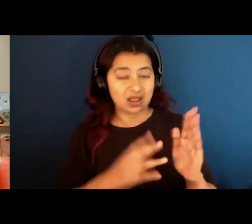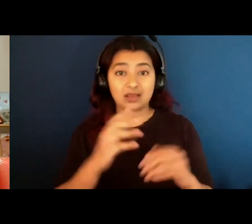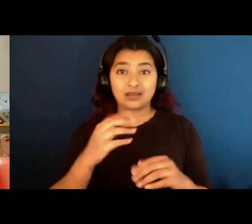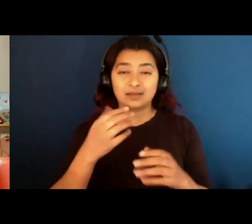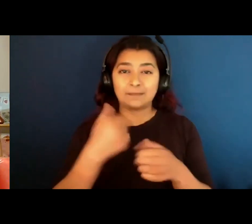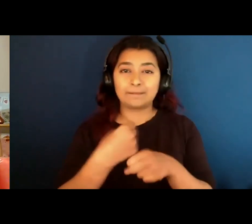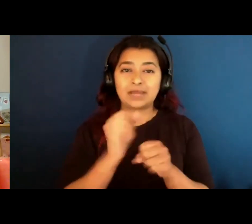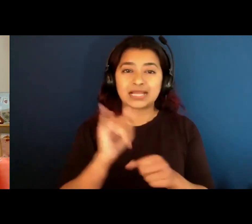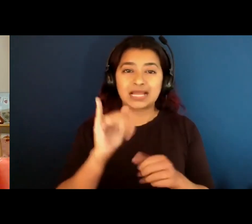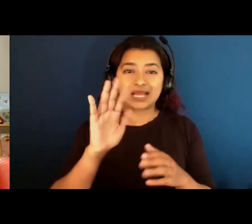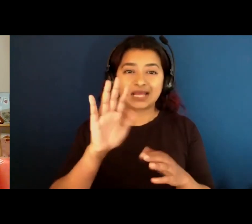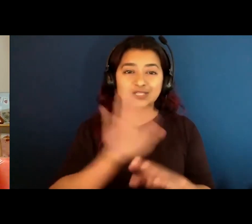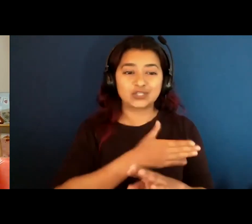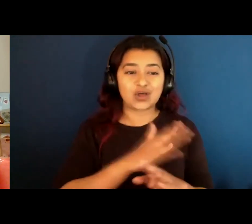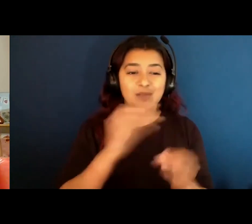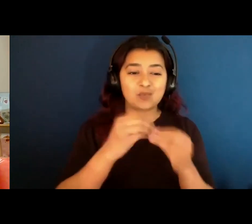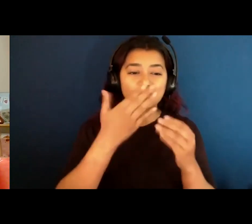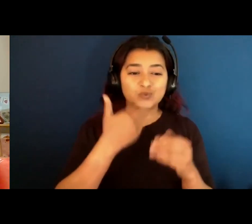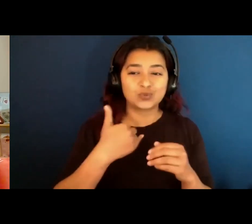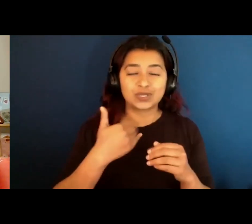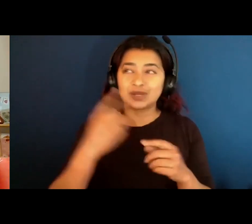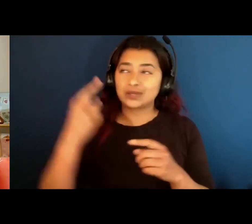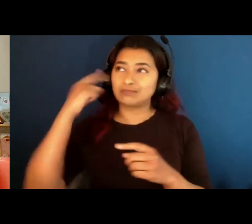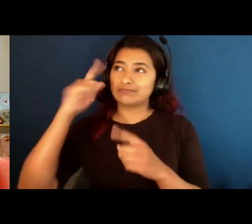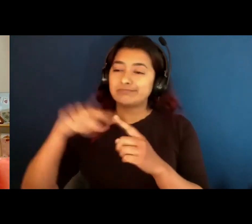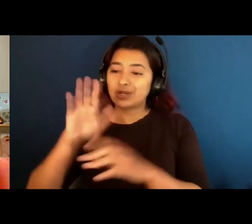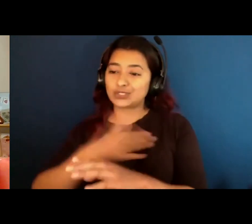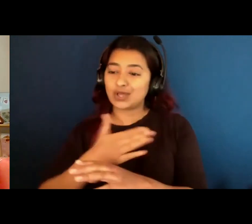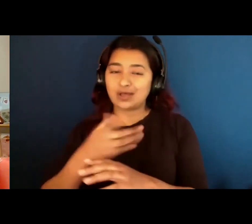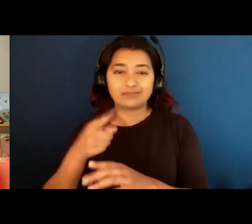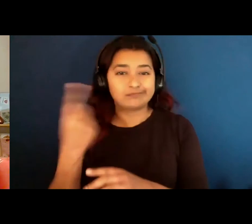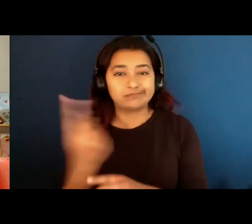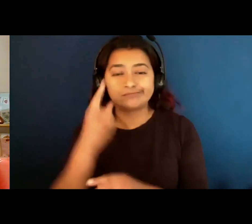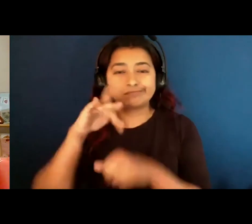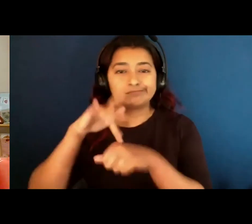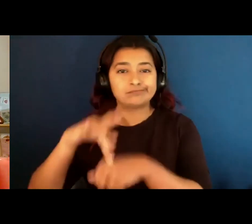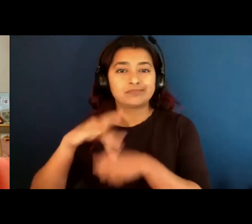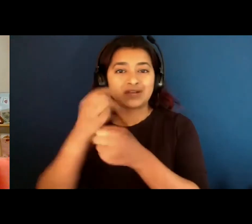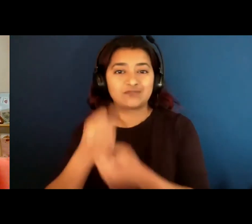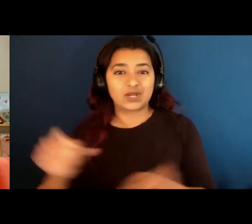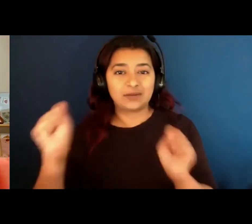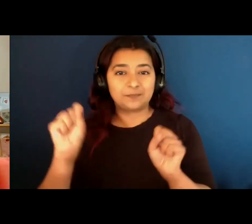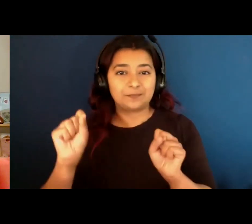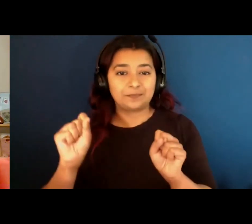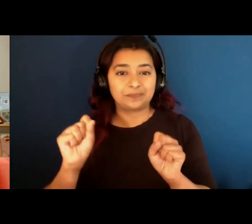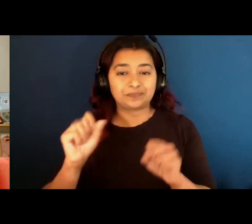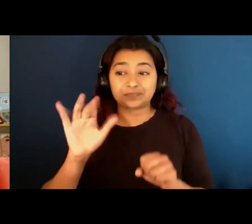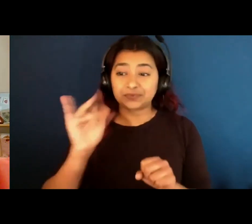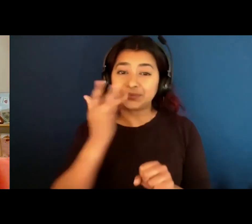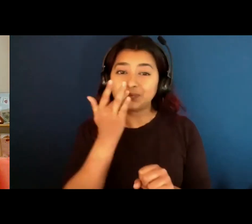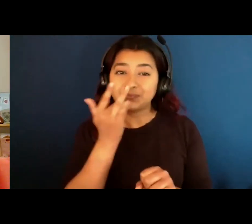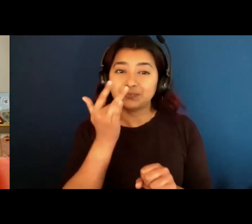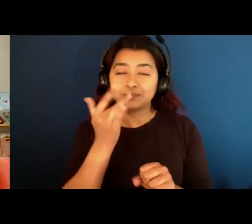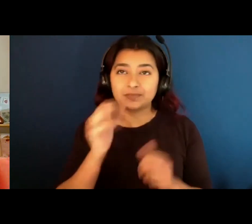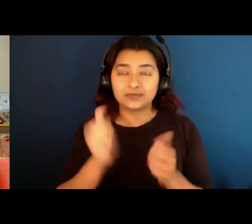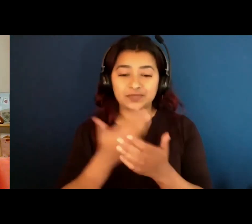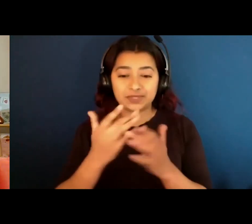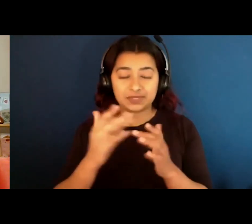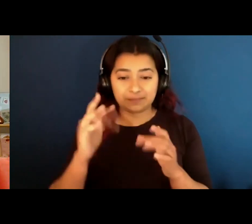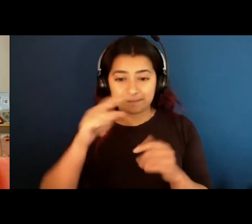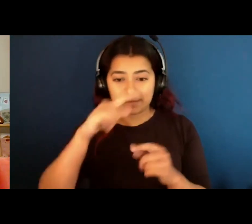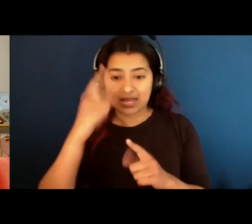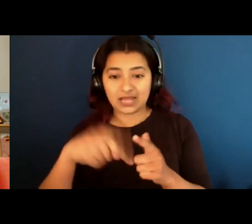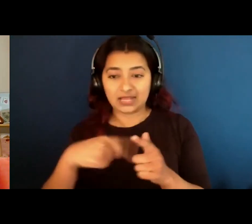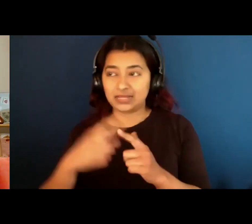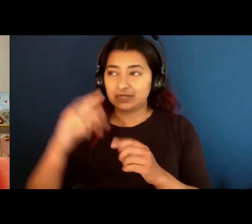am always speaking about freedom. A gap like that, where everything goes black for a minute, and then the lights come